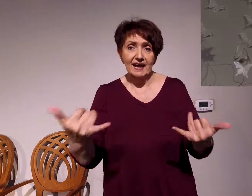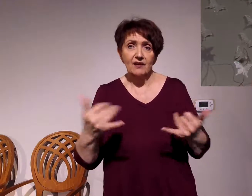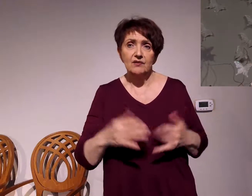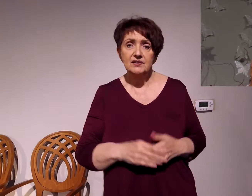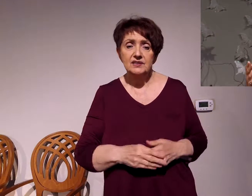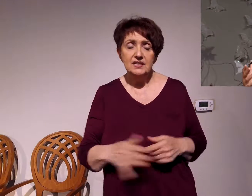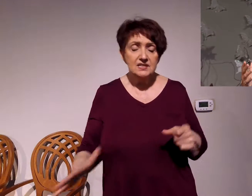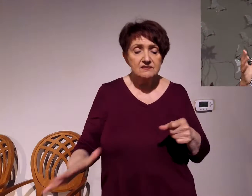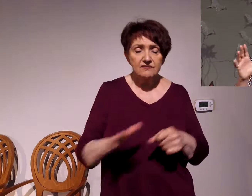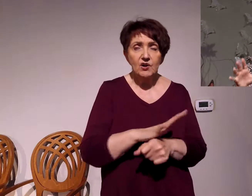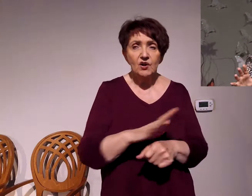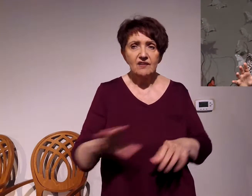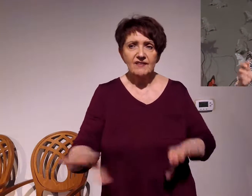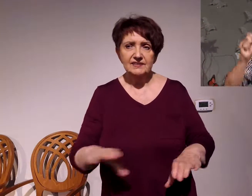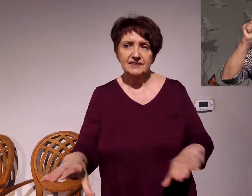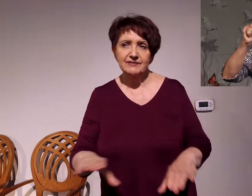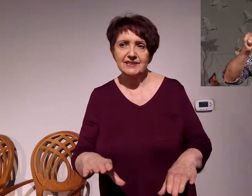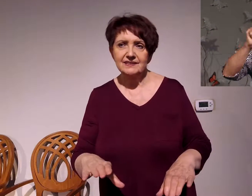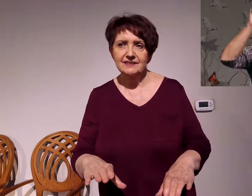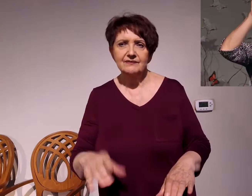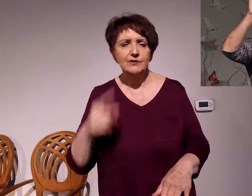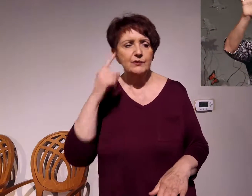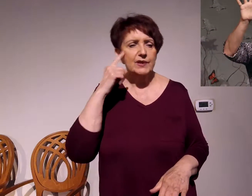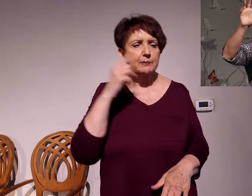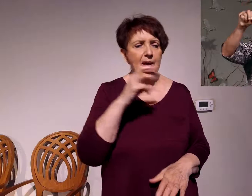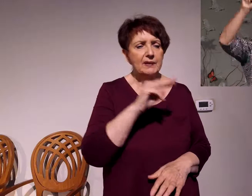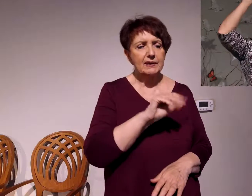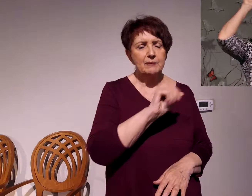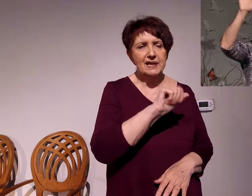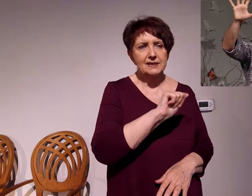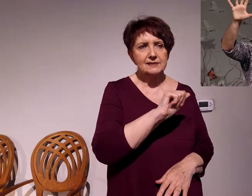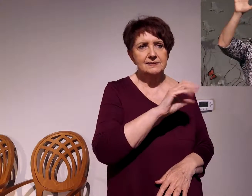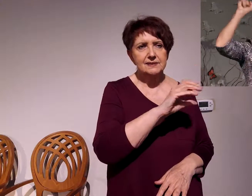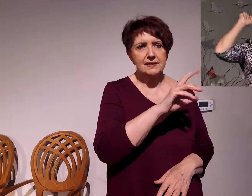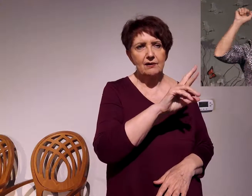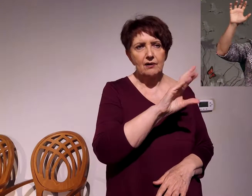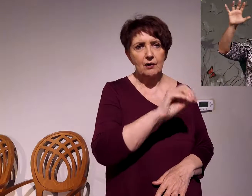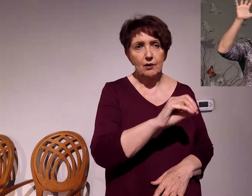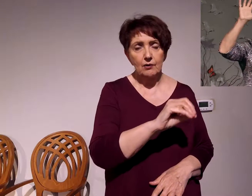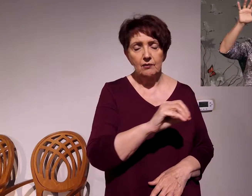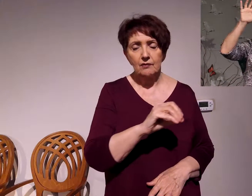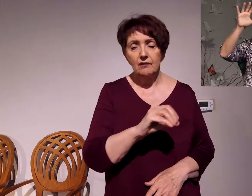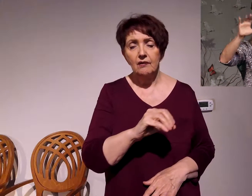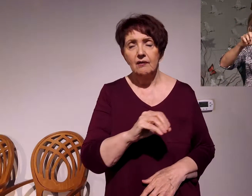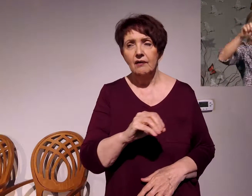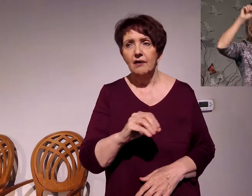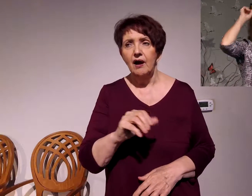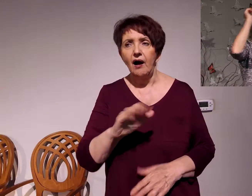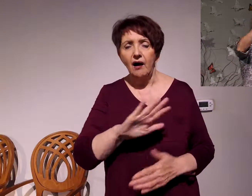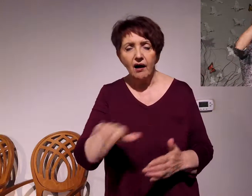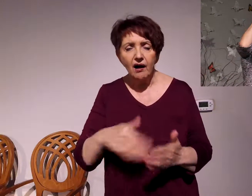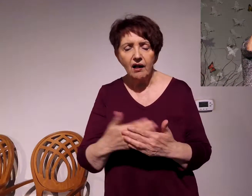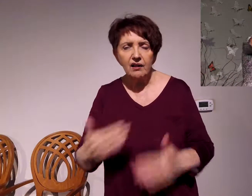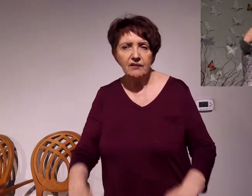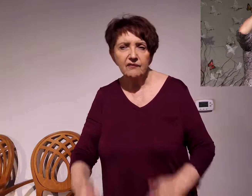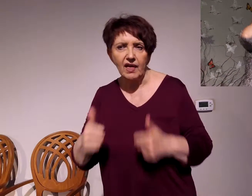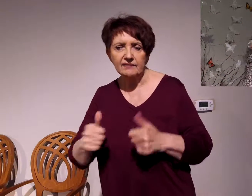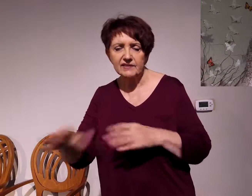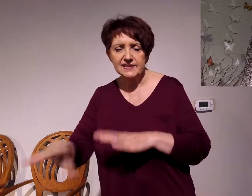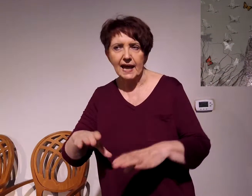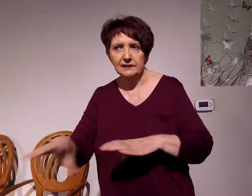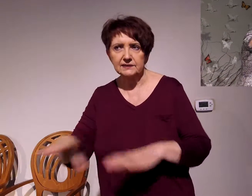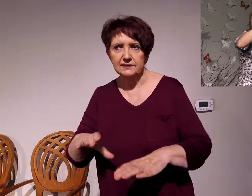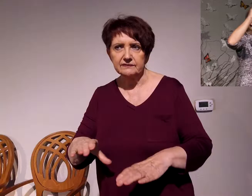live is so full of activity. You think about the macro. This life is so full of activity. All of life